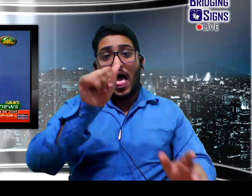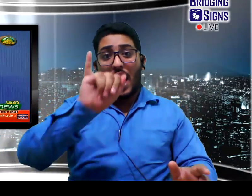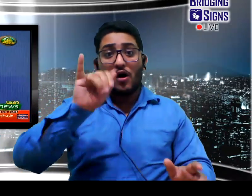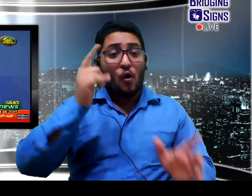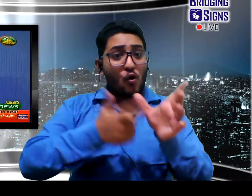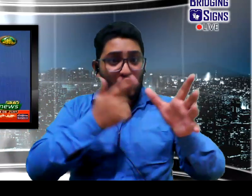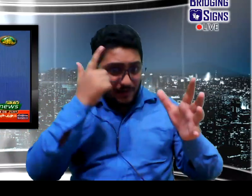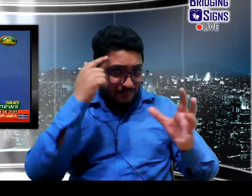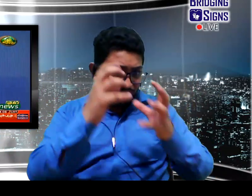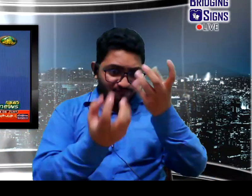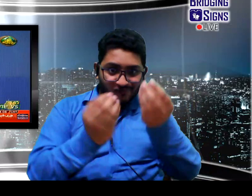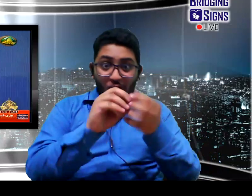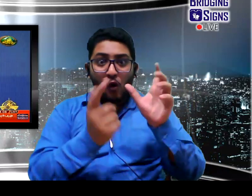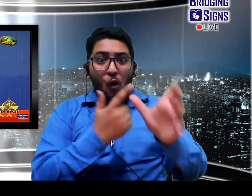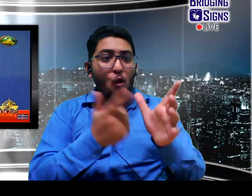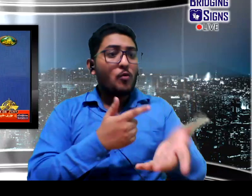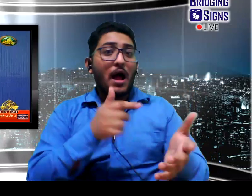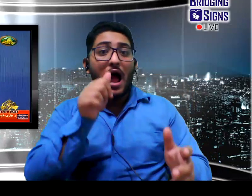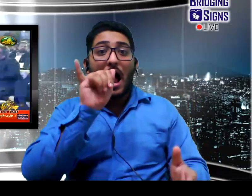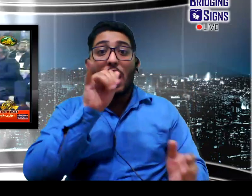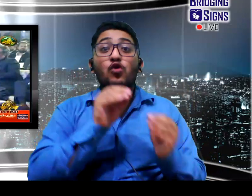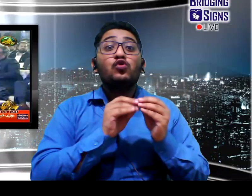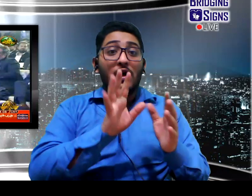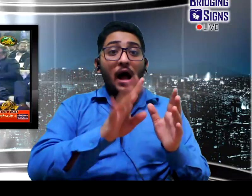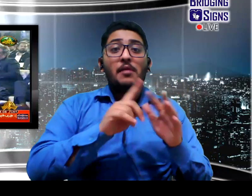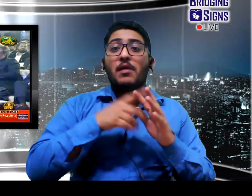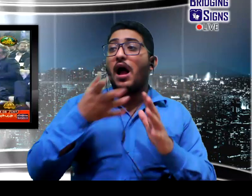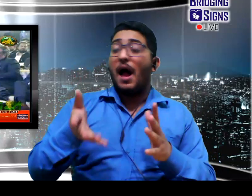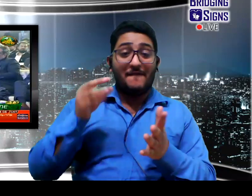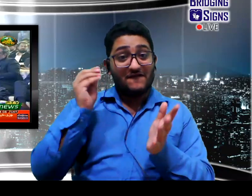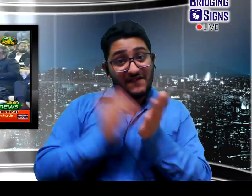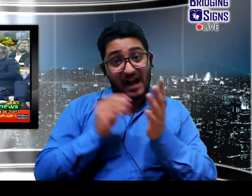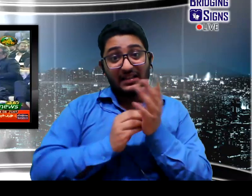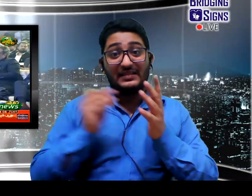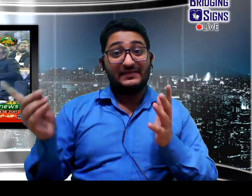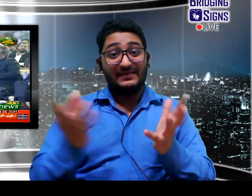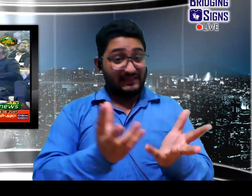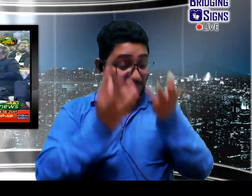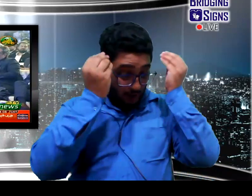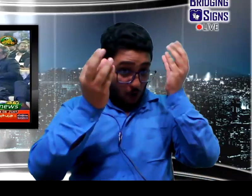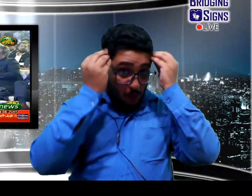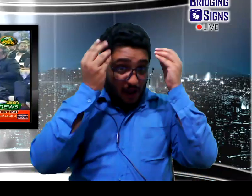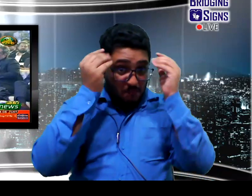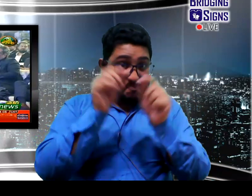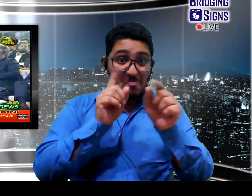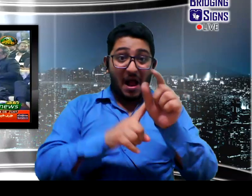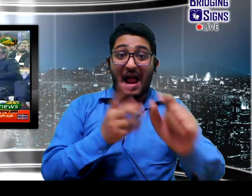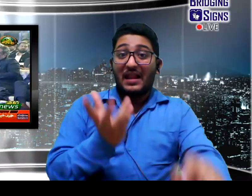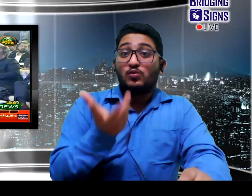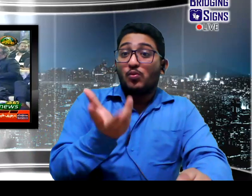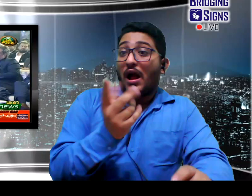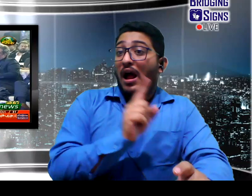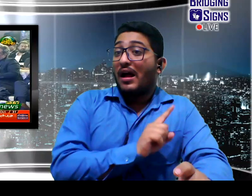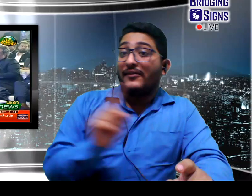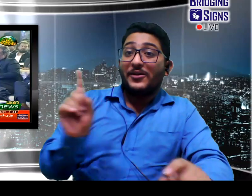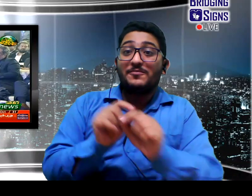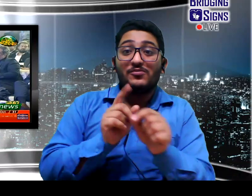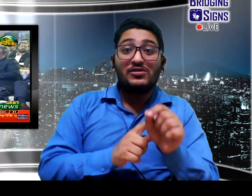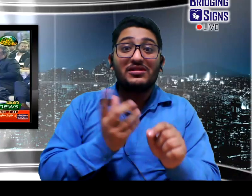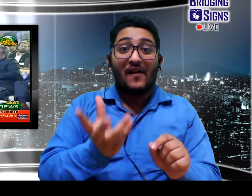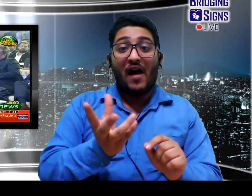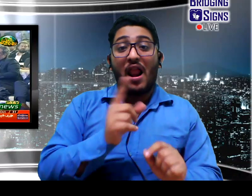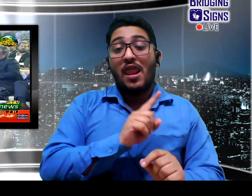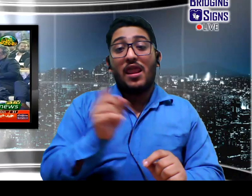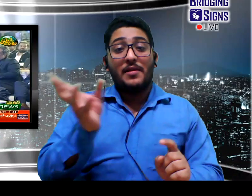intelligence. This is where we have a great chance that if we can equip our younger generation with the